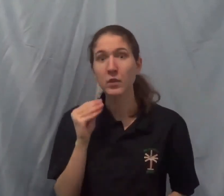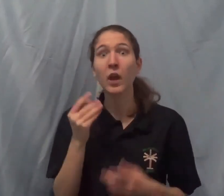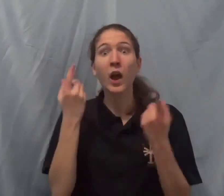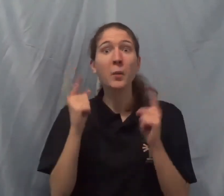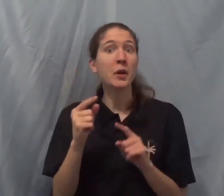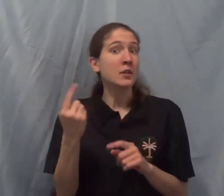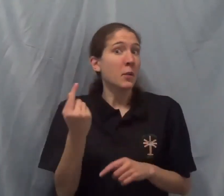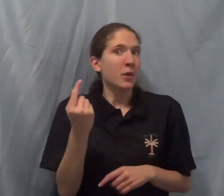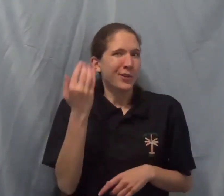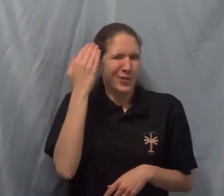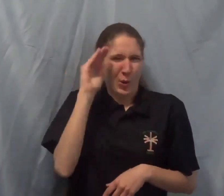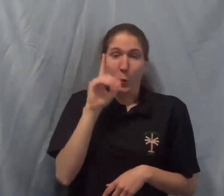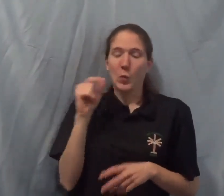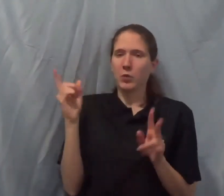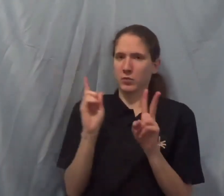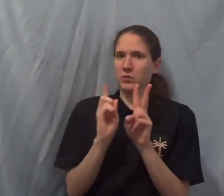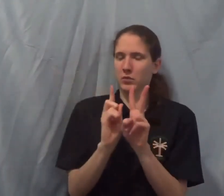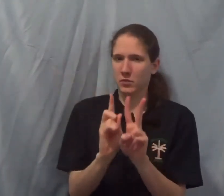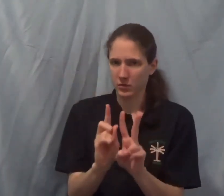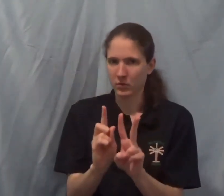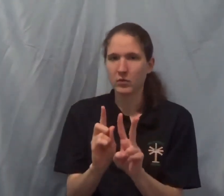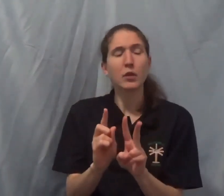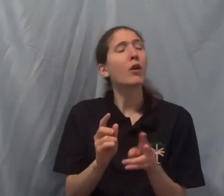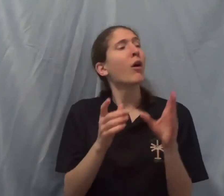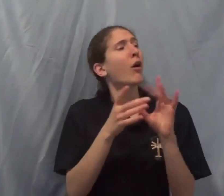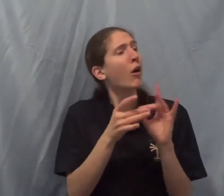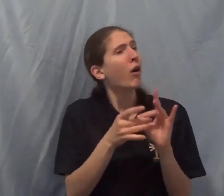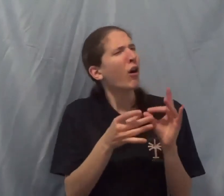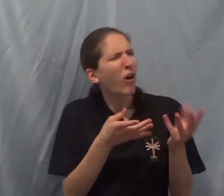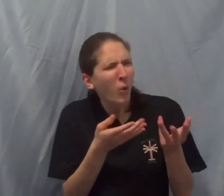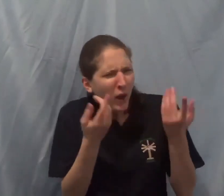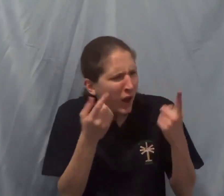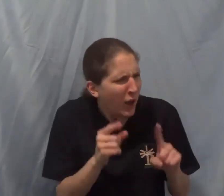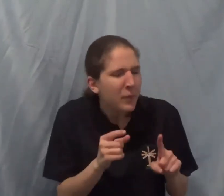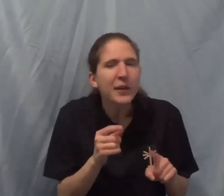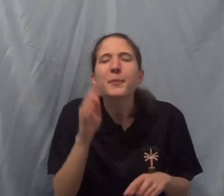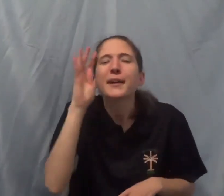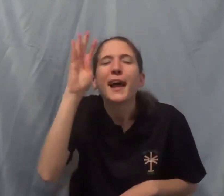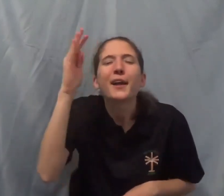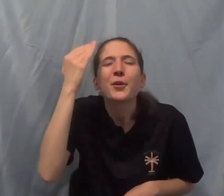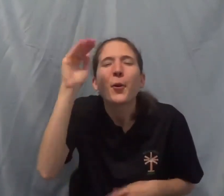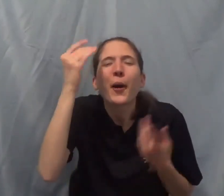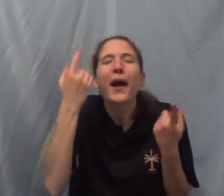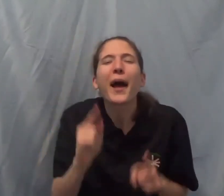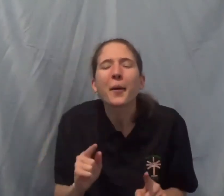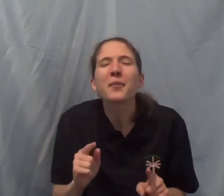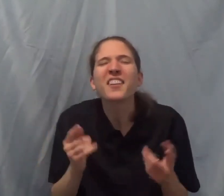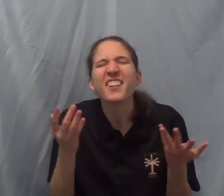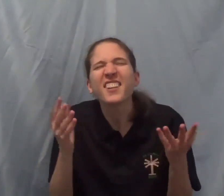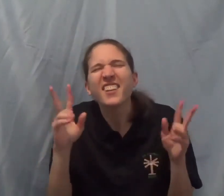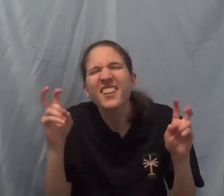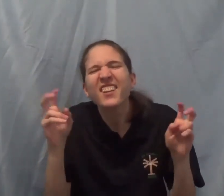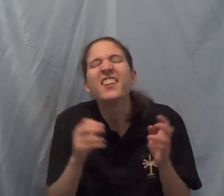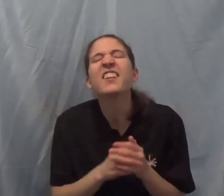these guys to talk to him. This is basically my mental prayer, that we are walking with our Lord whom we do not see.